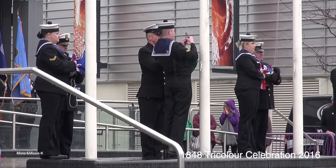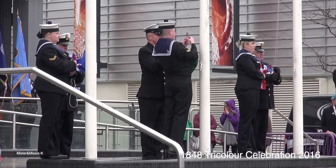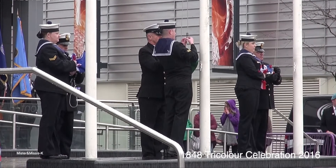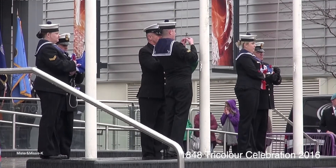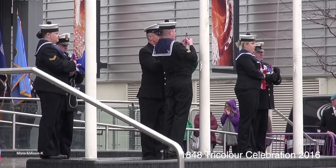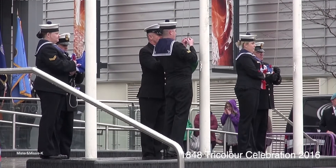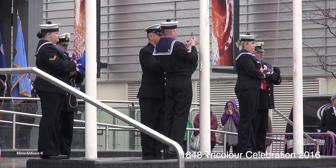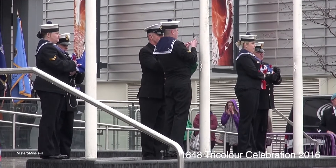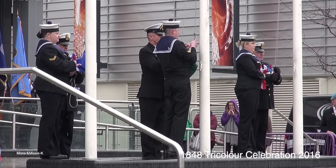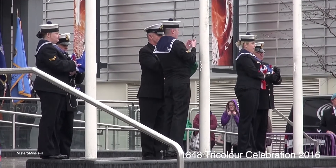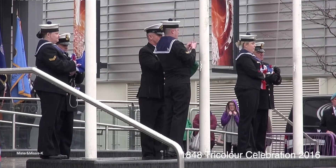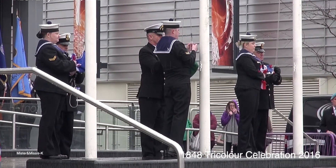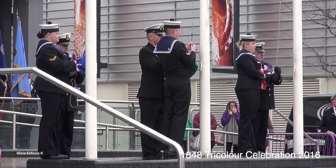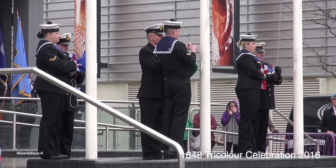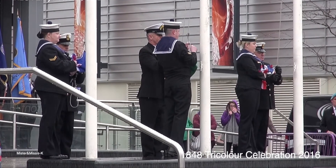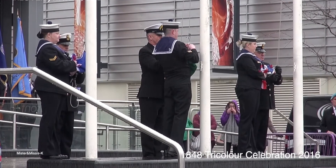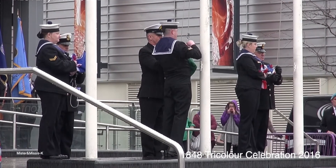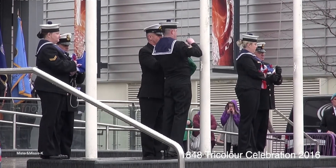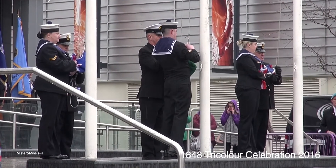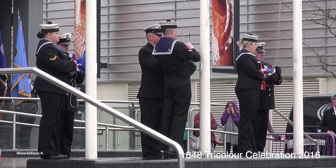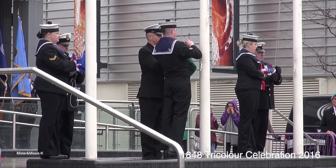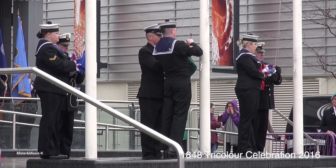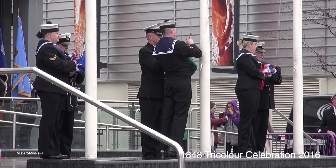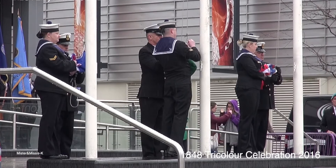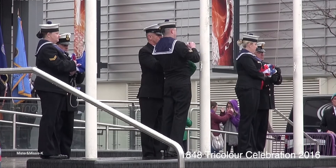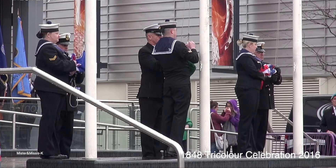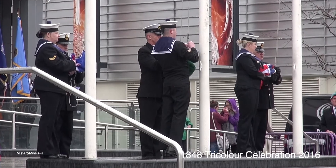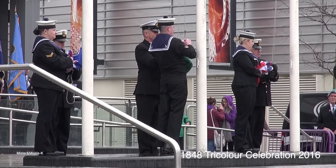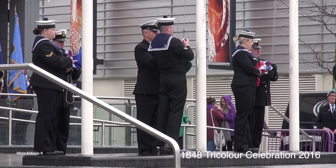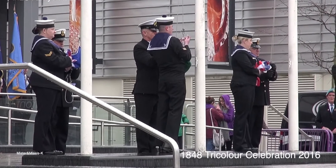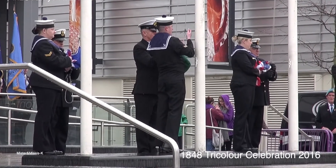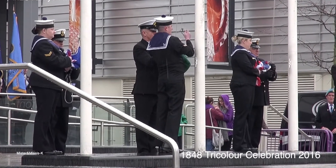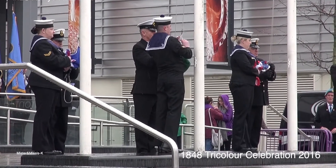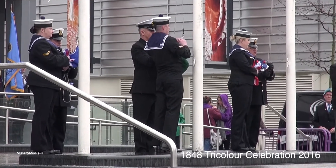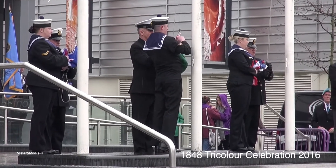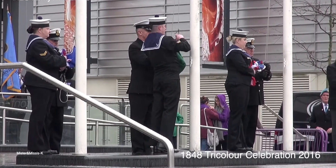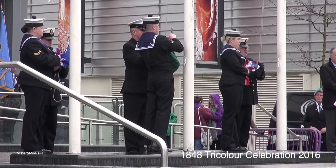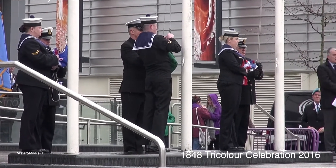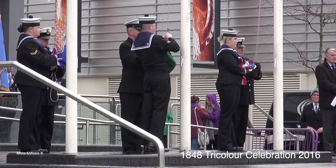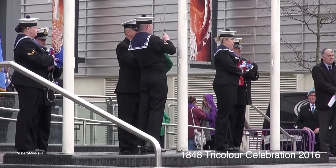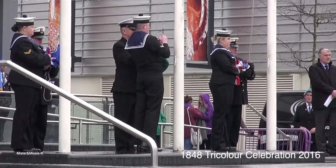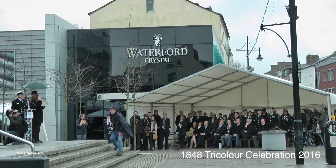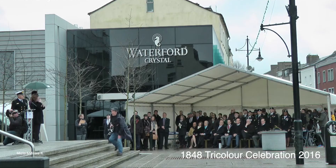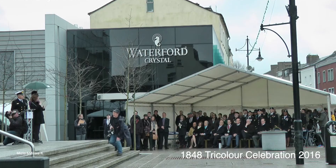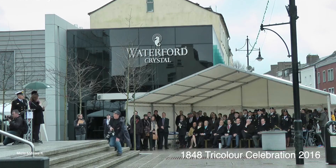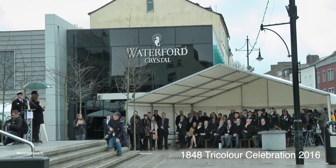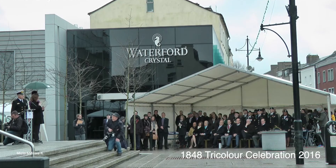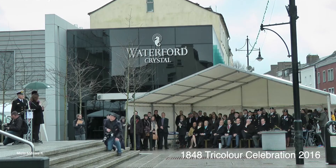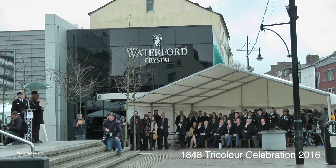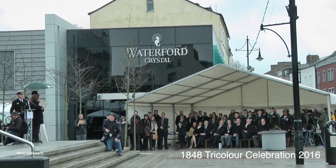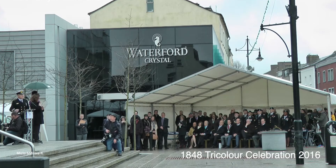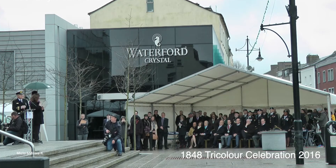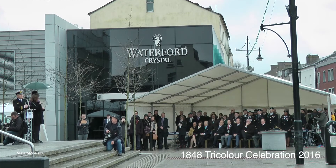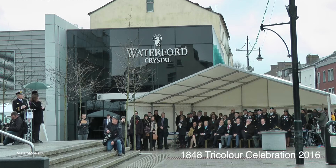We also have various missions throughout the world, the Irish flag being flown, and you'll probably see on TV that Irish soldiers, Air Corps